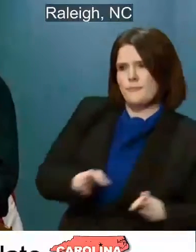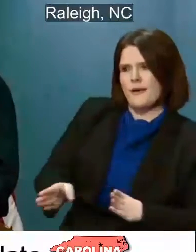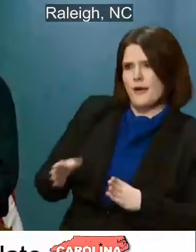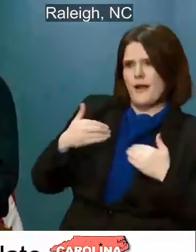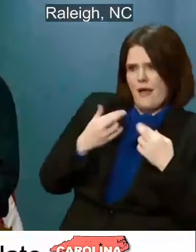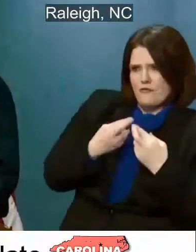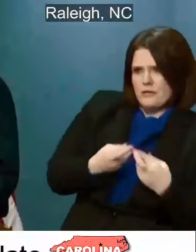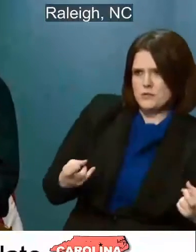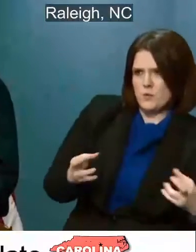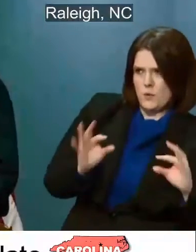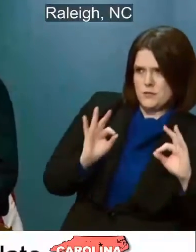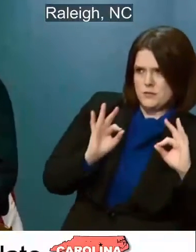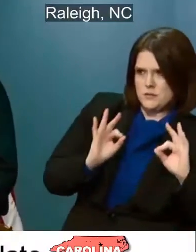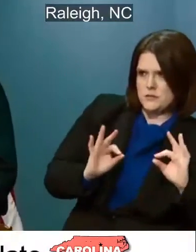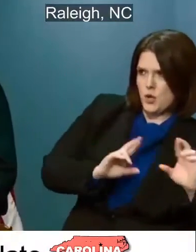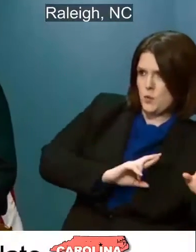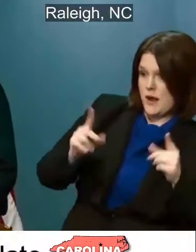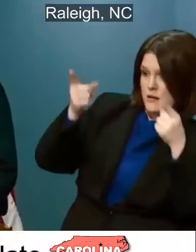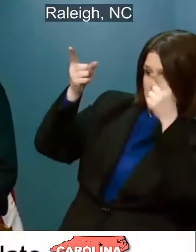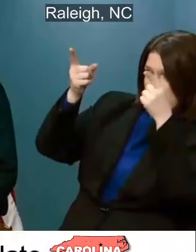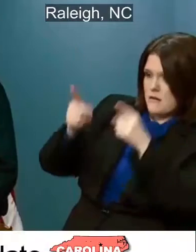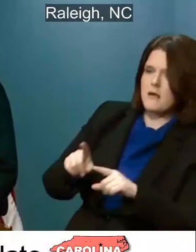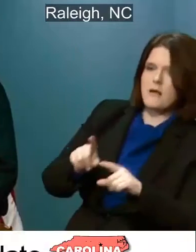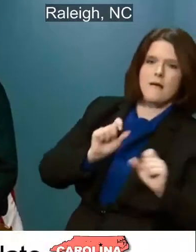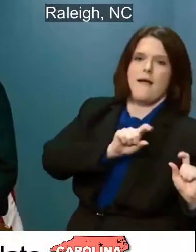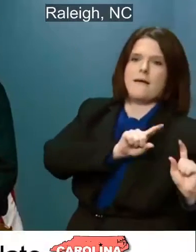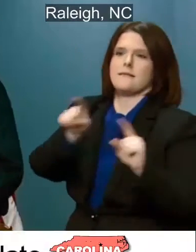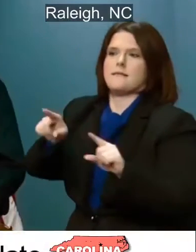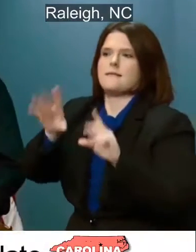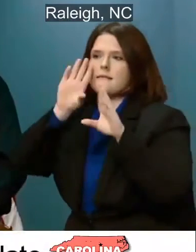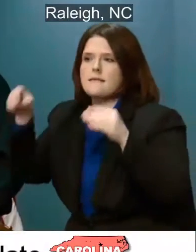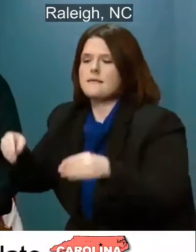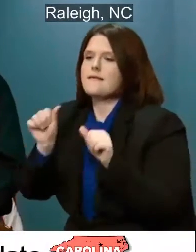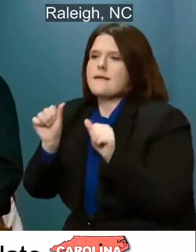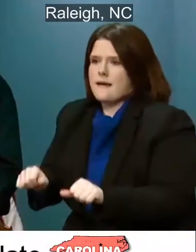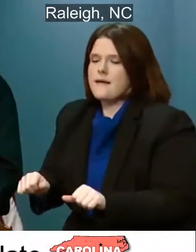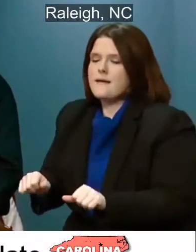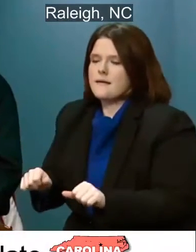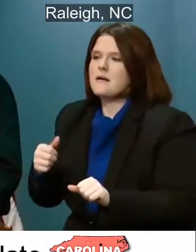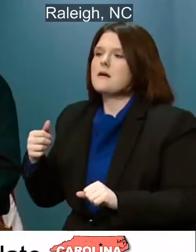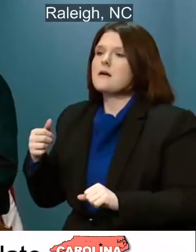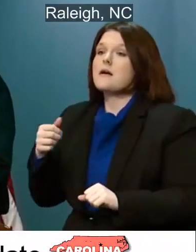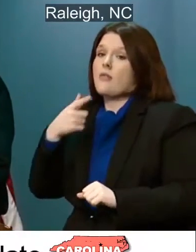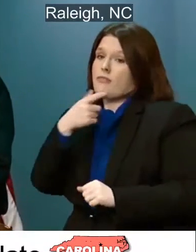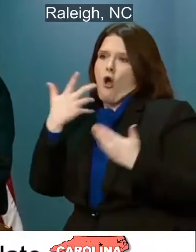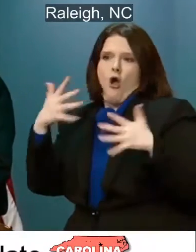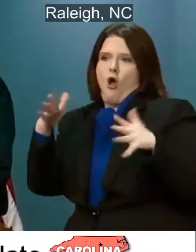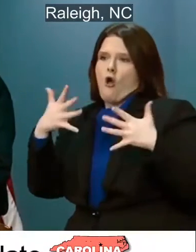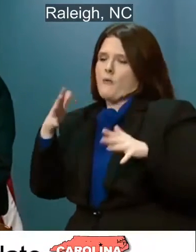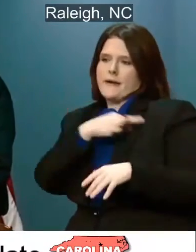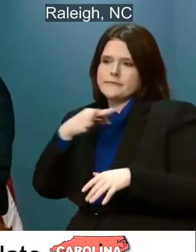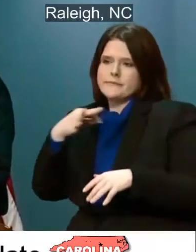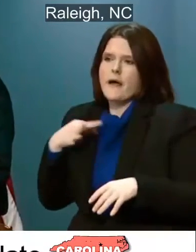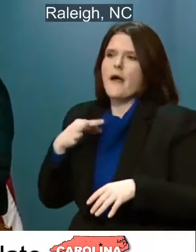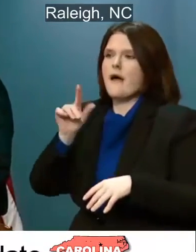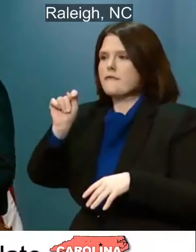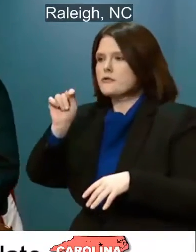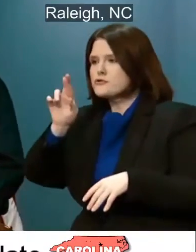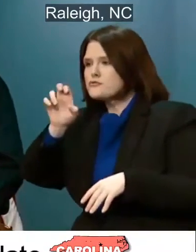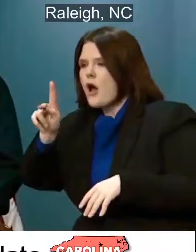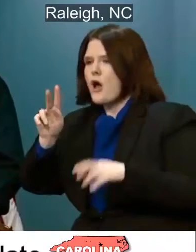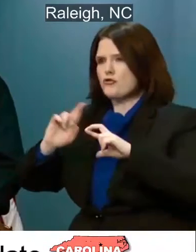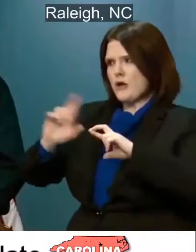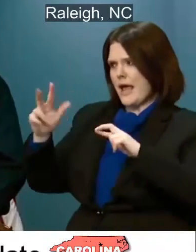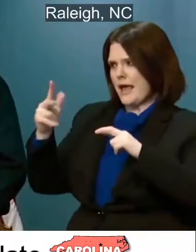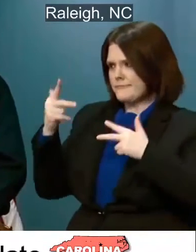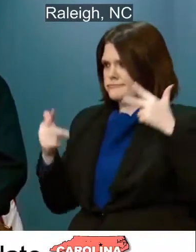any type of event that could potentially happen. They're out there already, and they're ready to